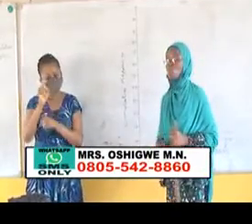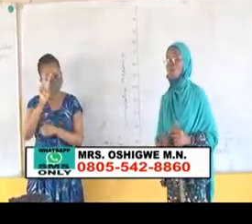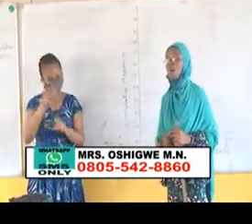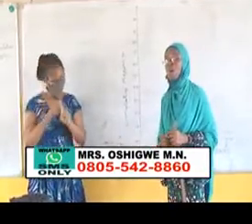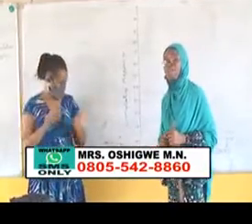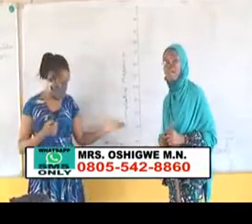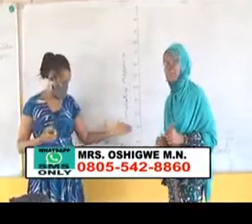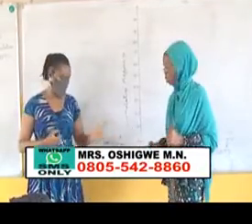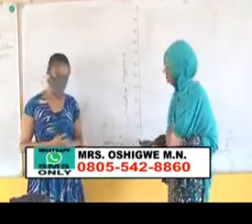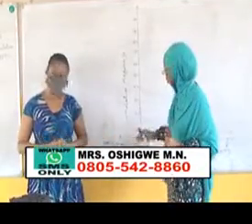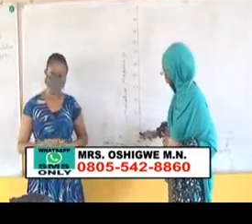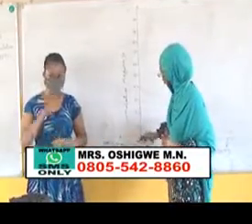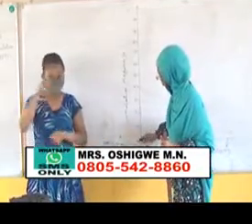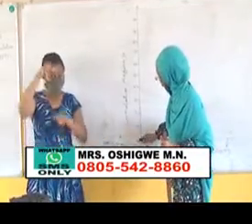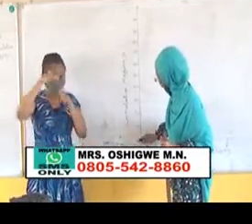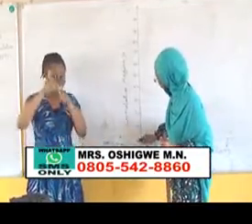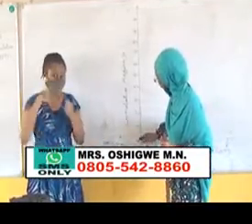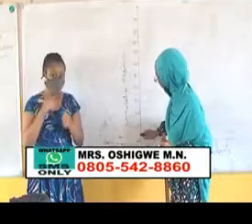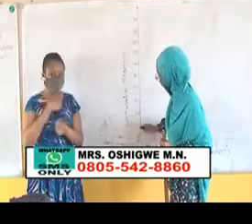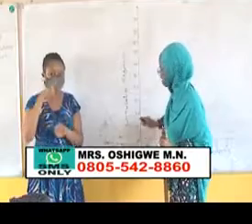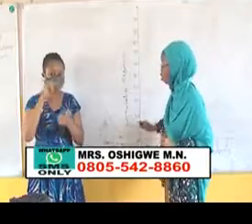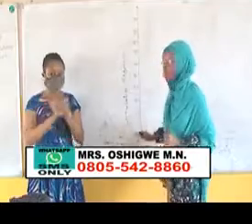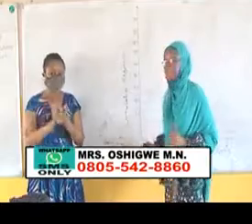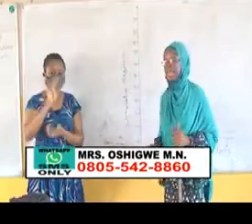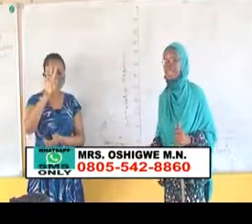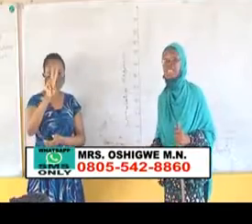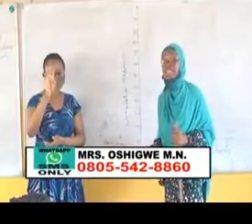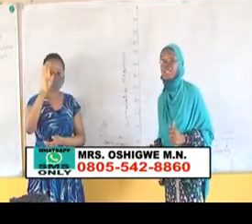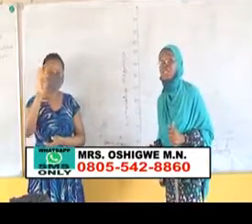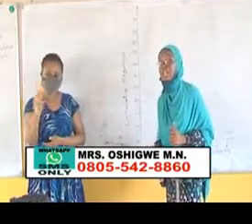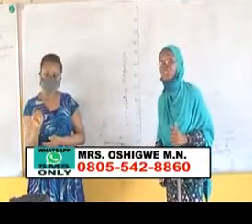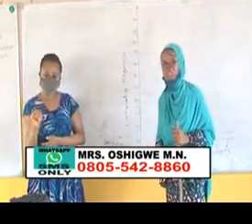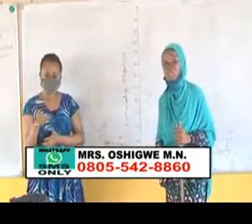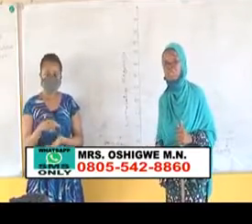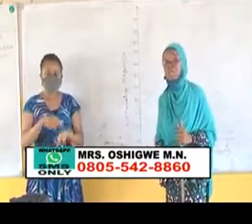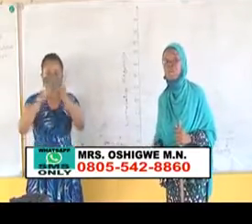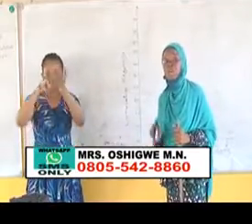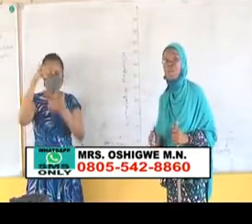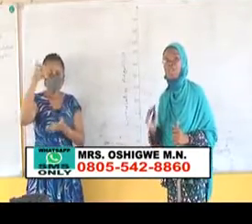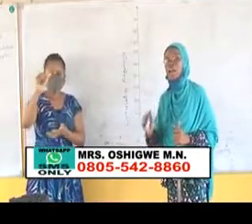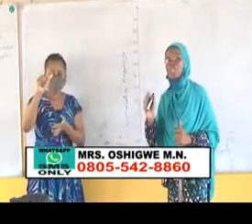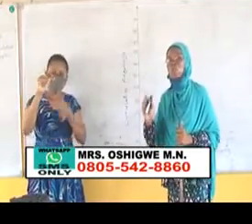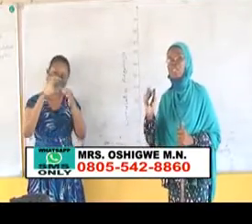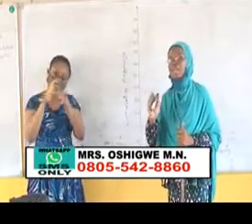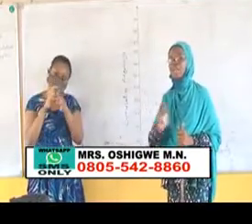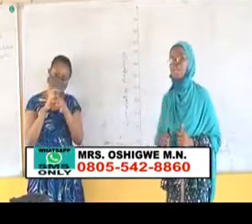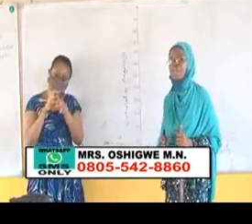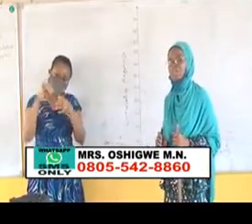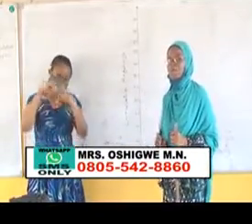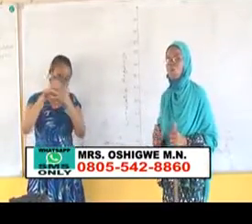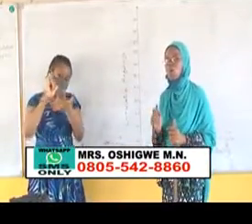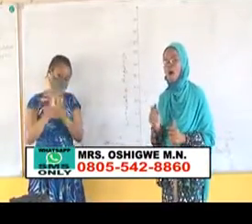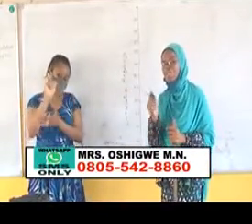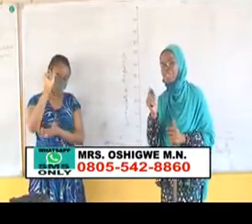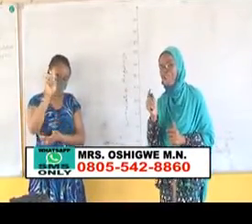this? You remember we said 2 centimeters represents 10 units. In that 2